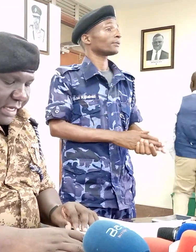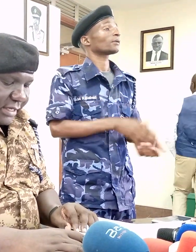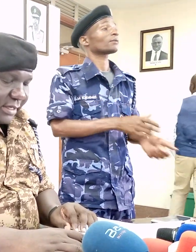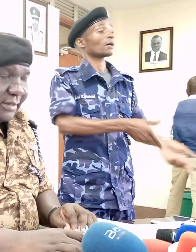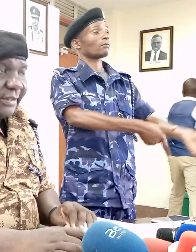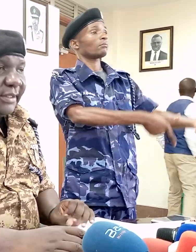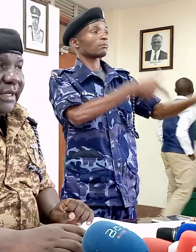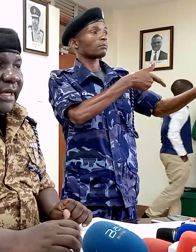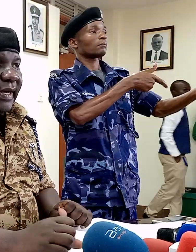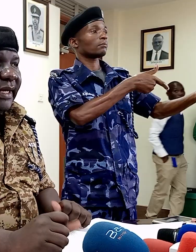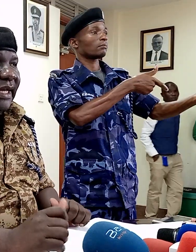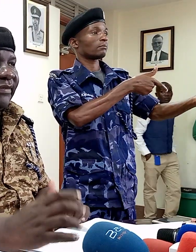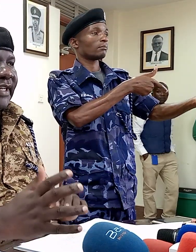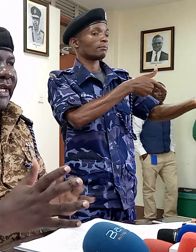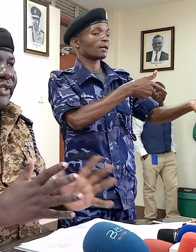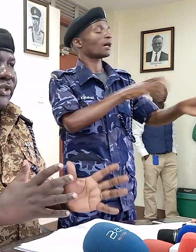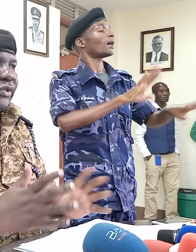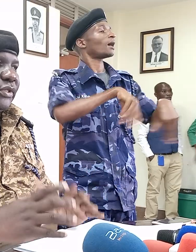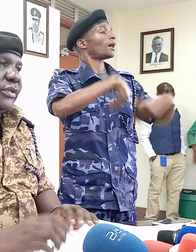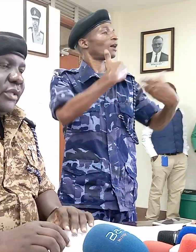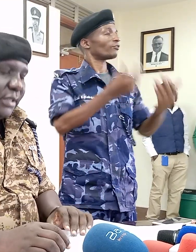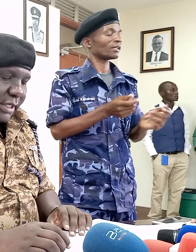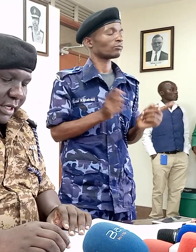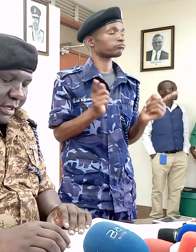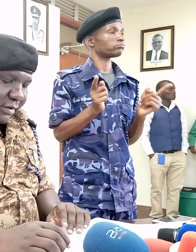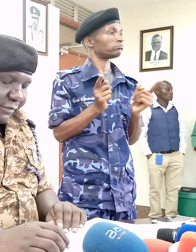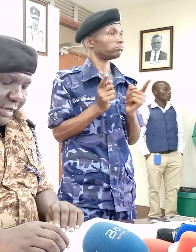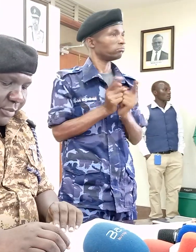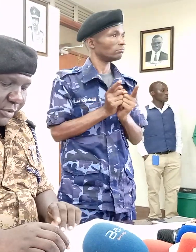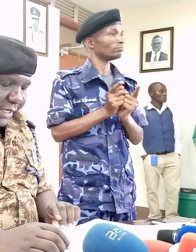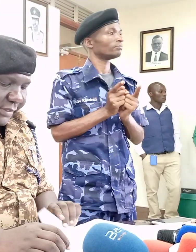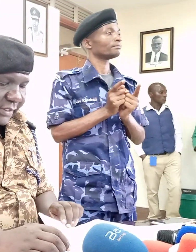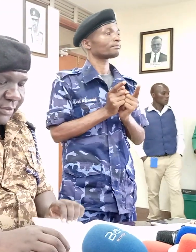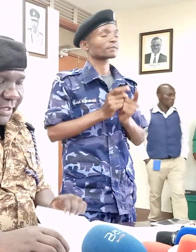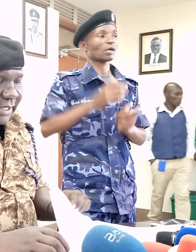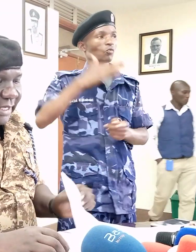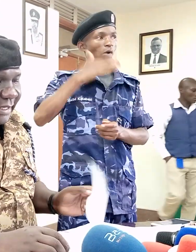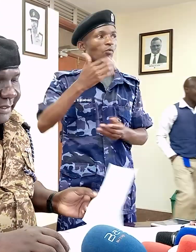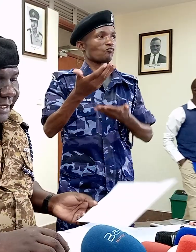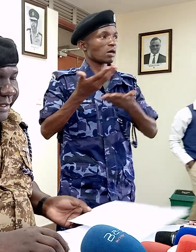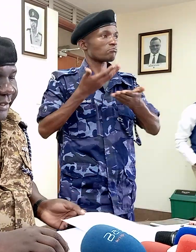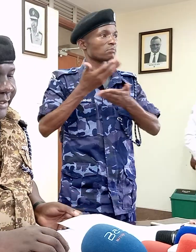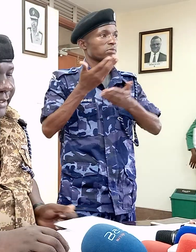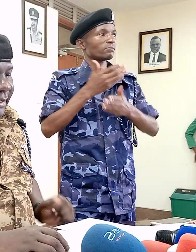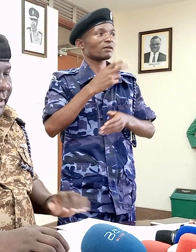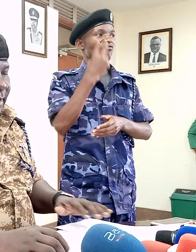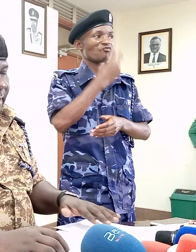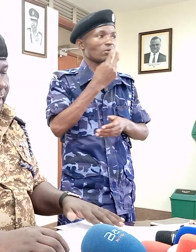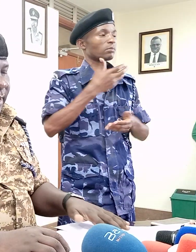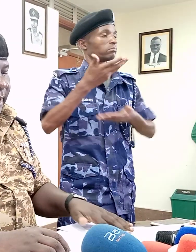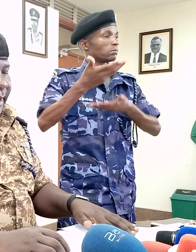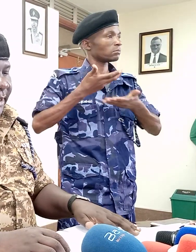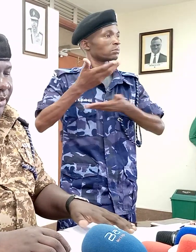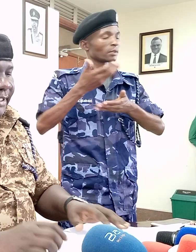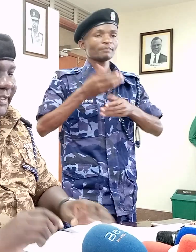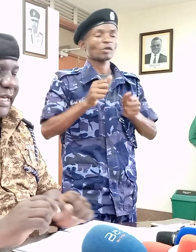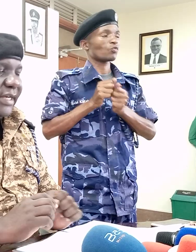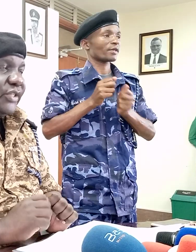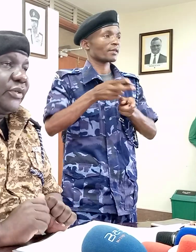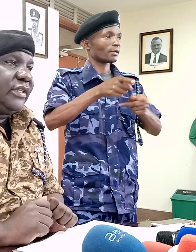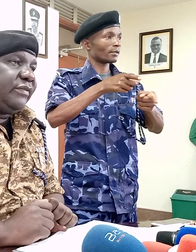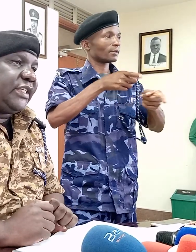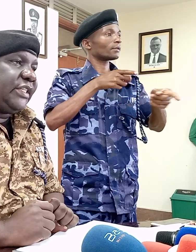on the gun, and after a short verbal exchange with the director, he cocked